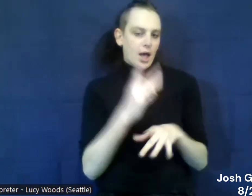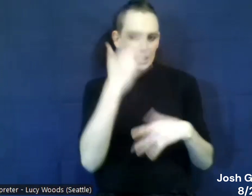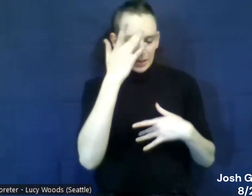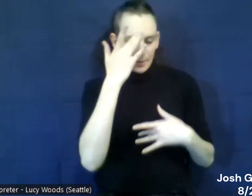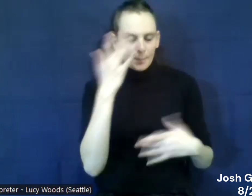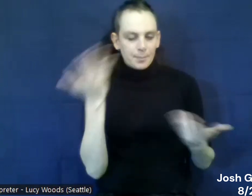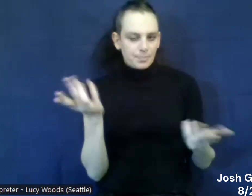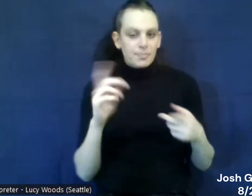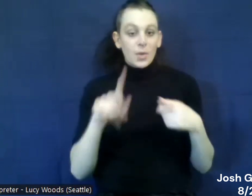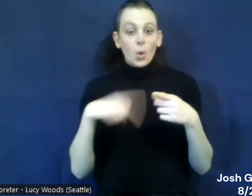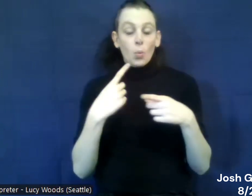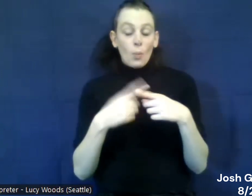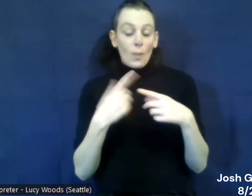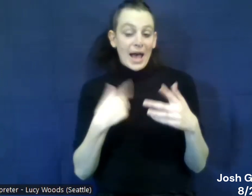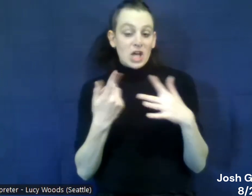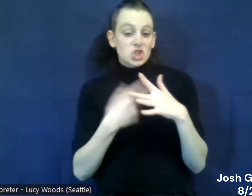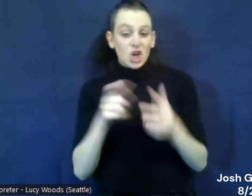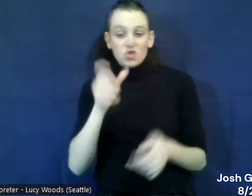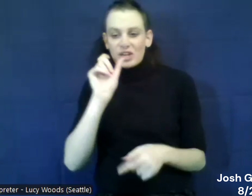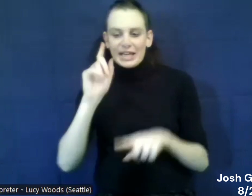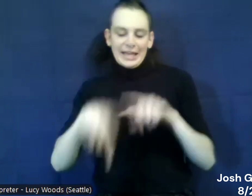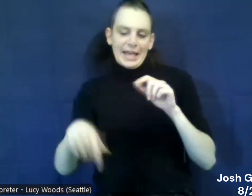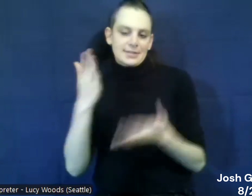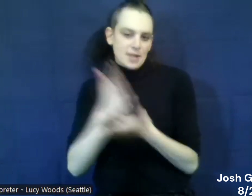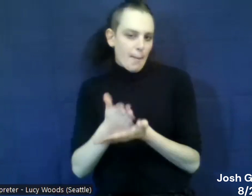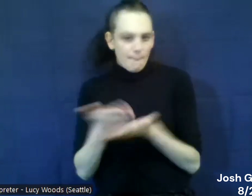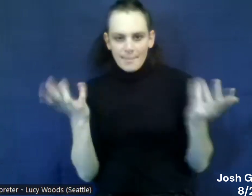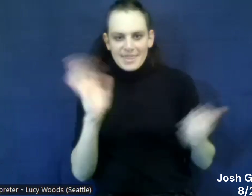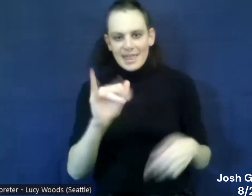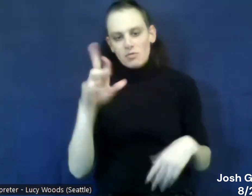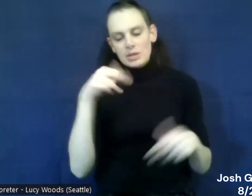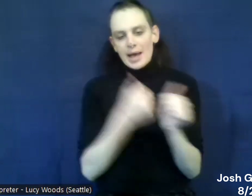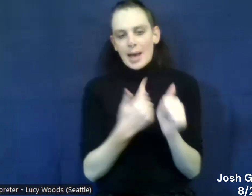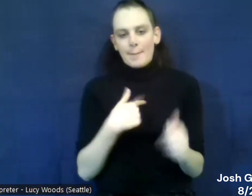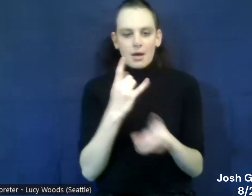drinking. And I'm